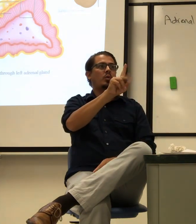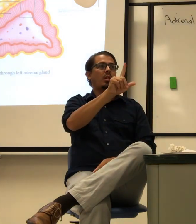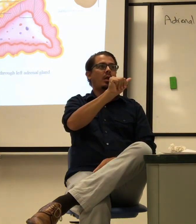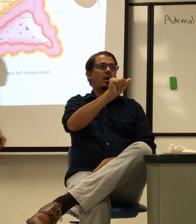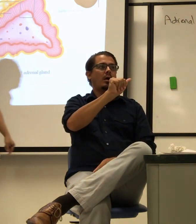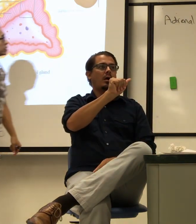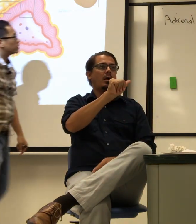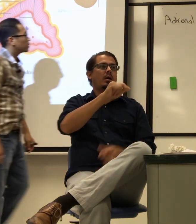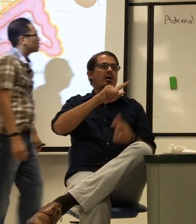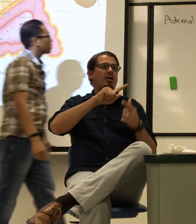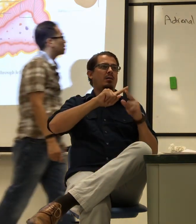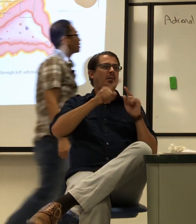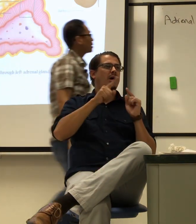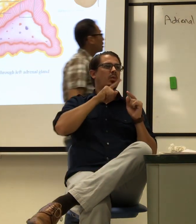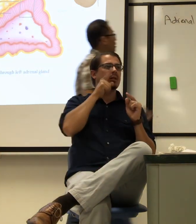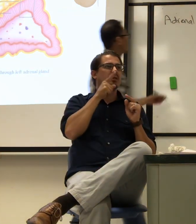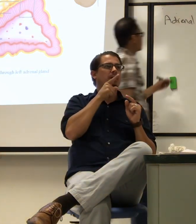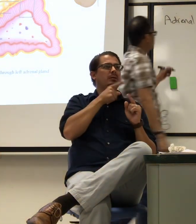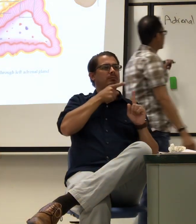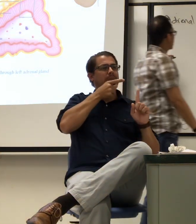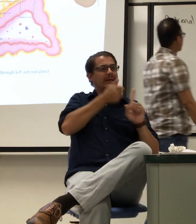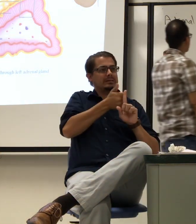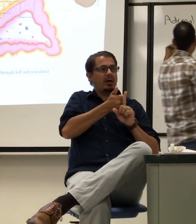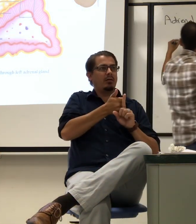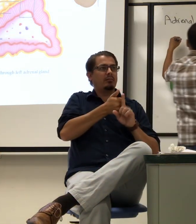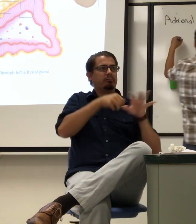the physiology,